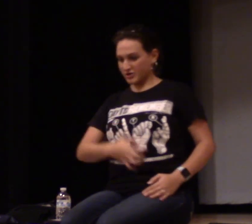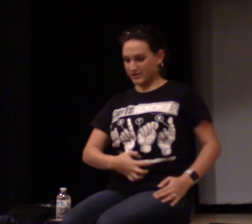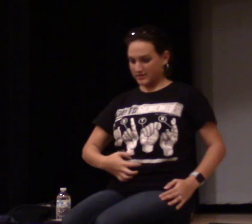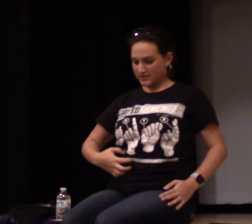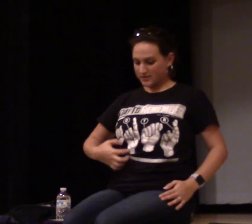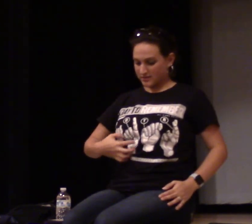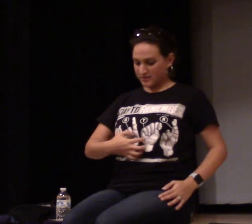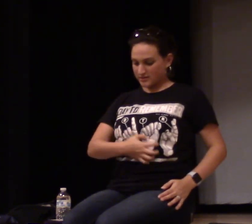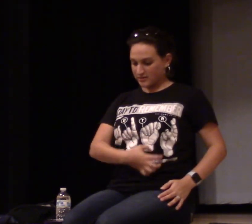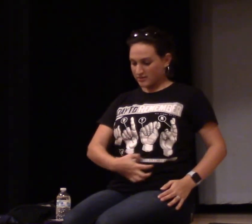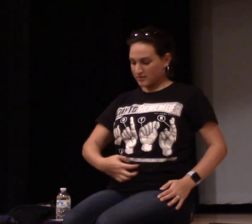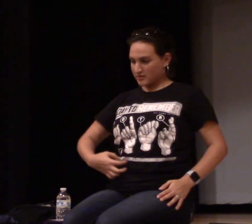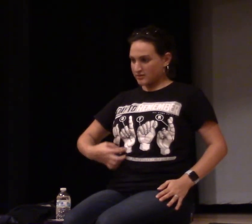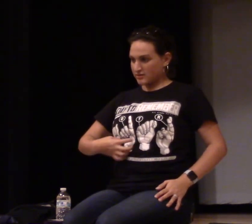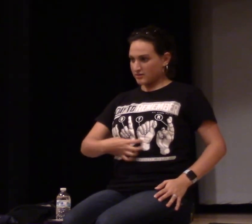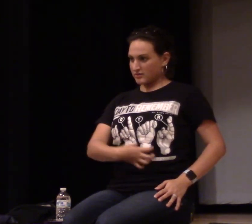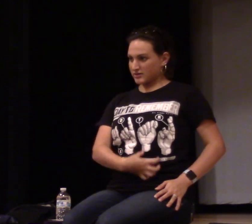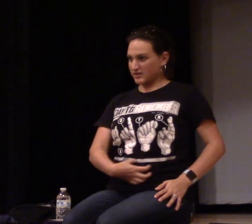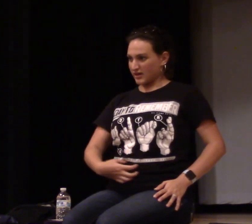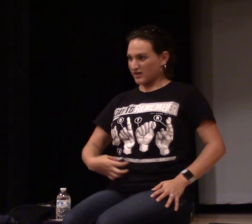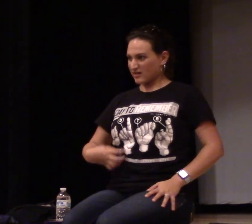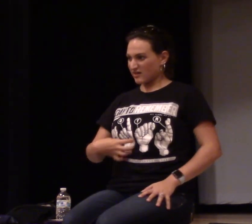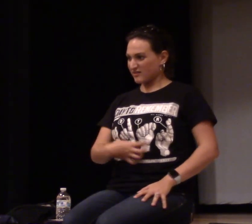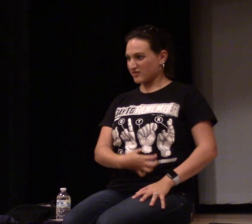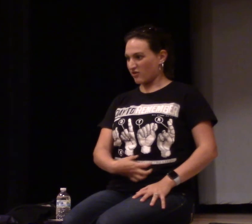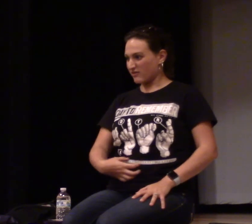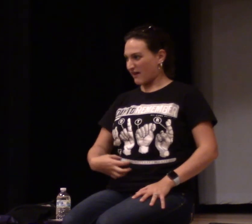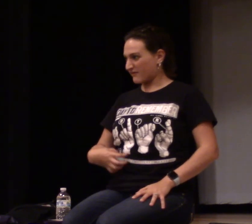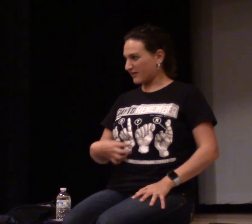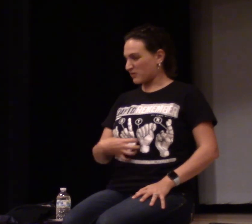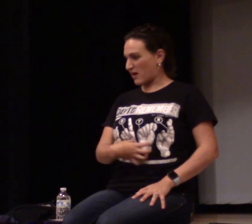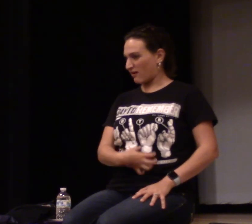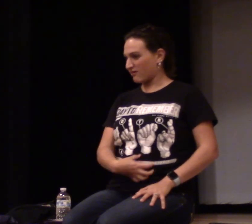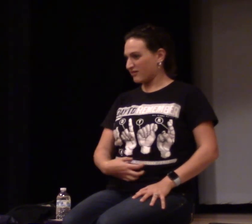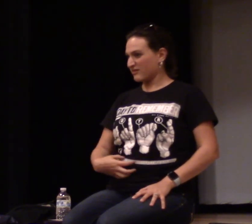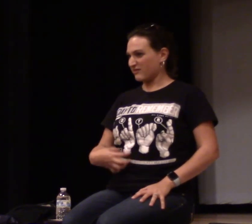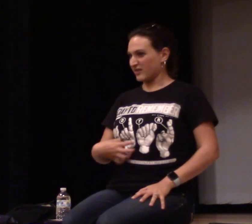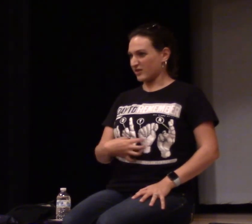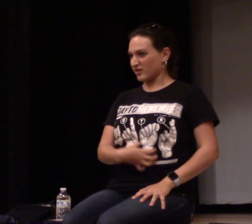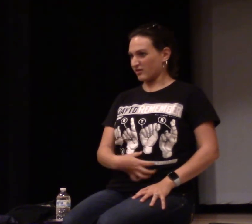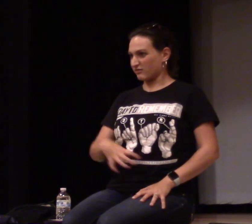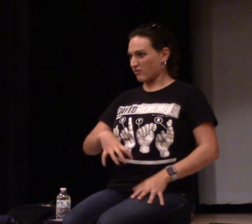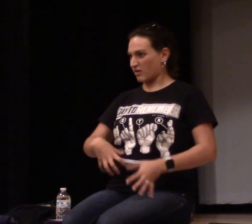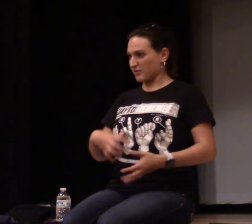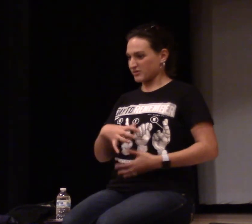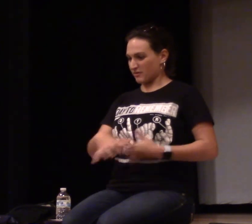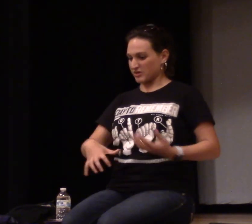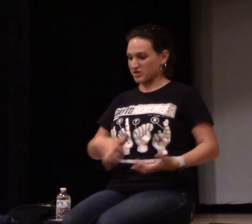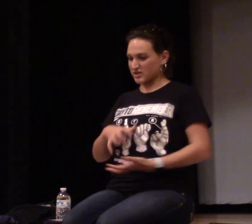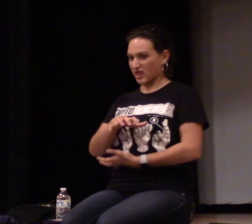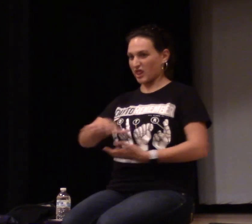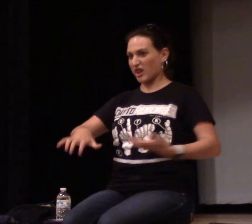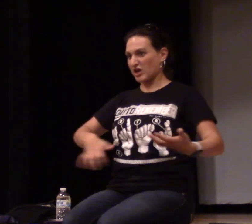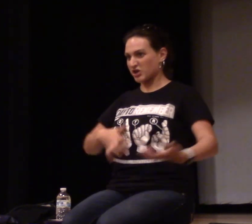Nauseous, just like not feeling well, feel like you're going to throw up, your stomach's just turning.